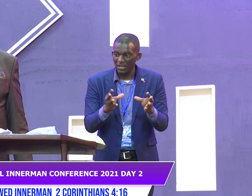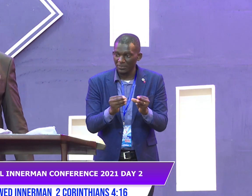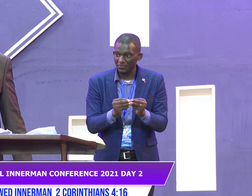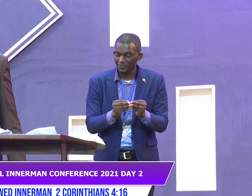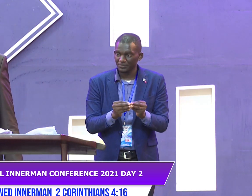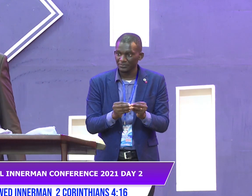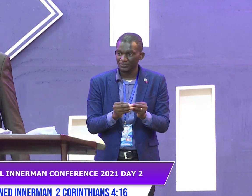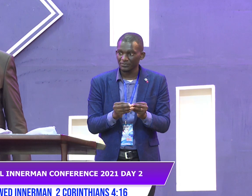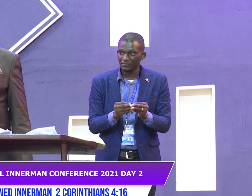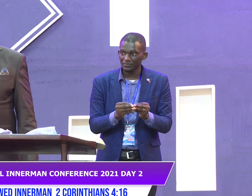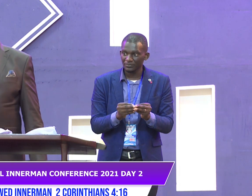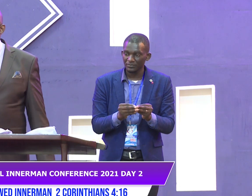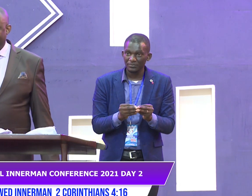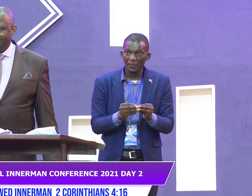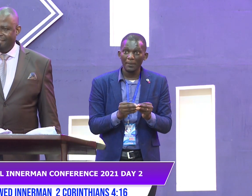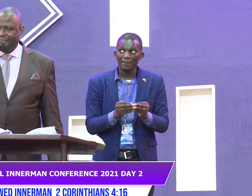As we wind up.